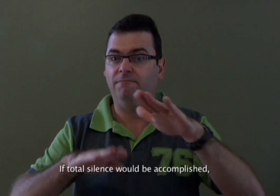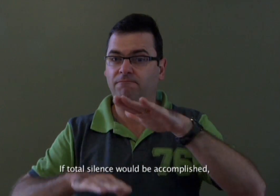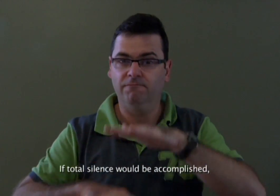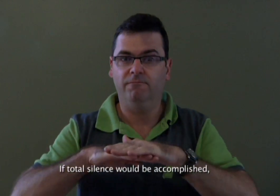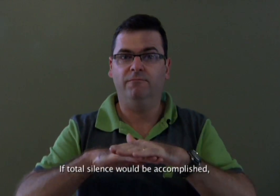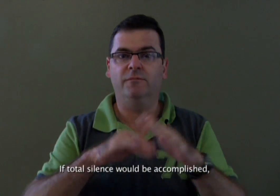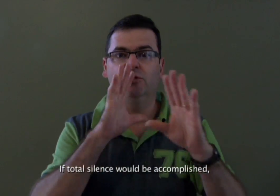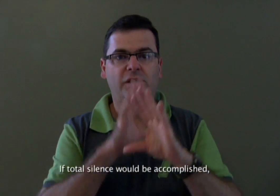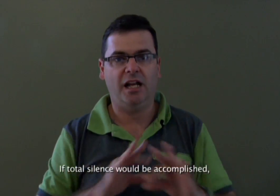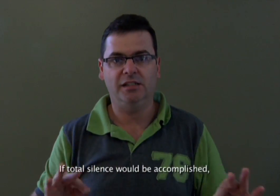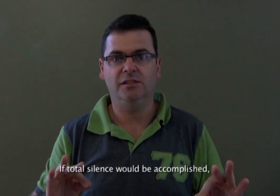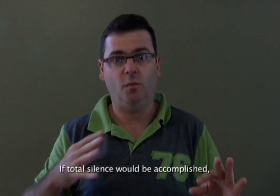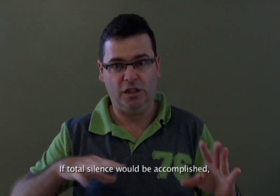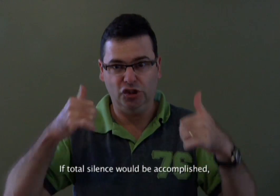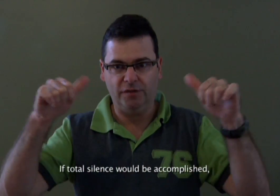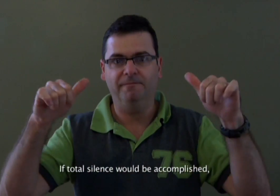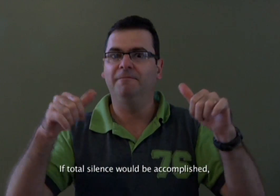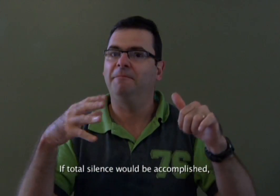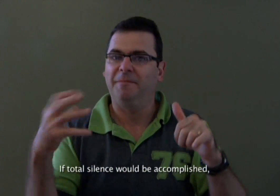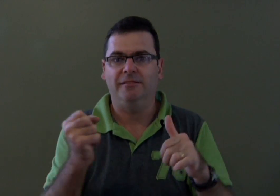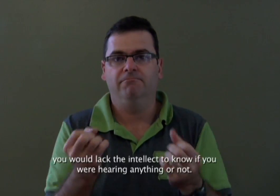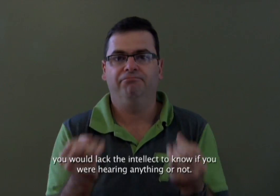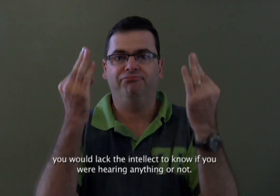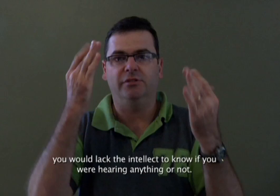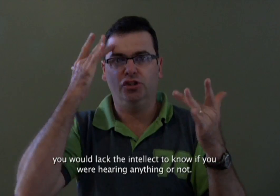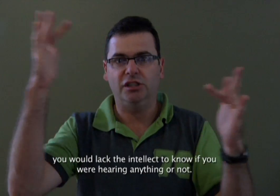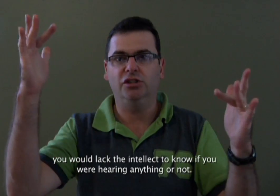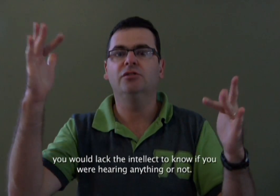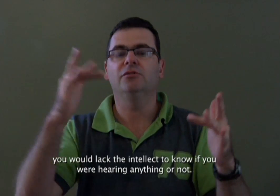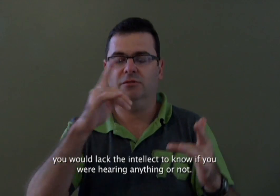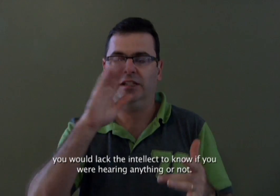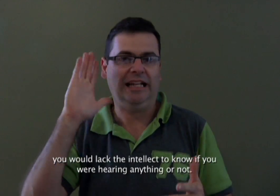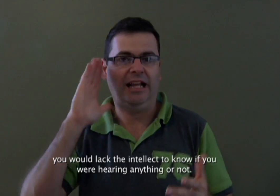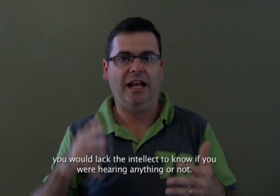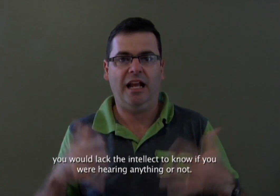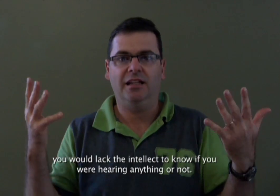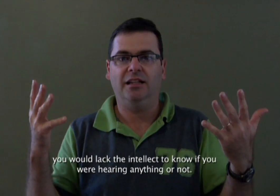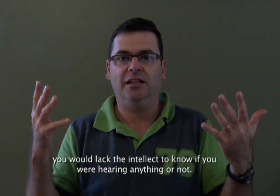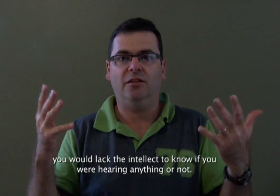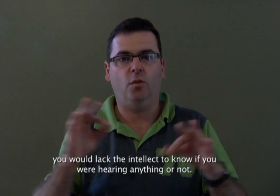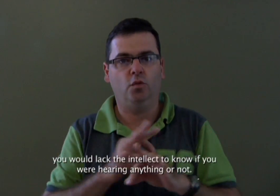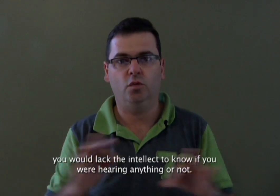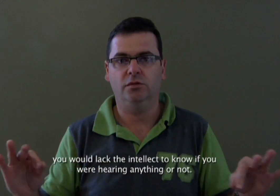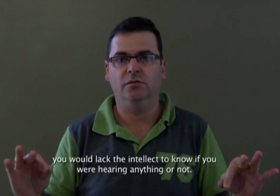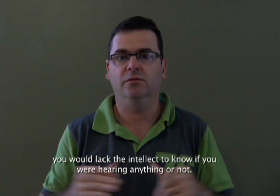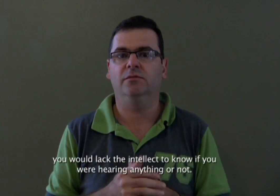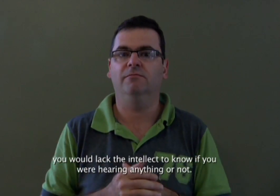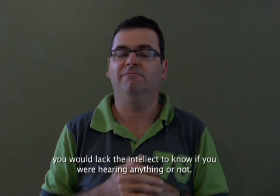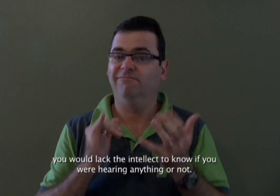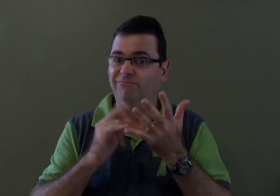total silence would be accomplished, you would lack the intellect to know if you are hearing anything or not.